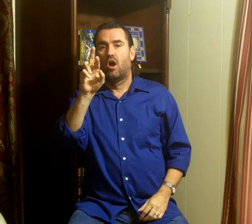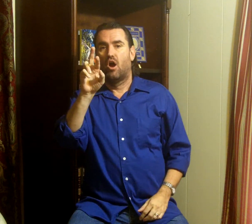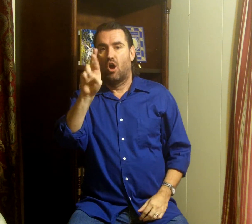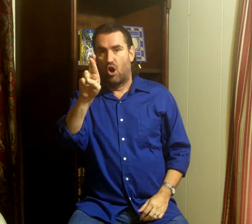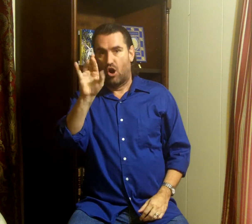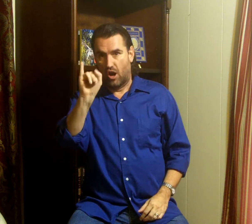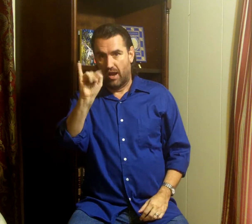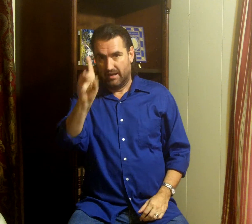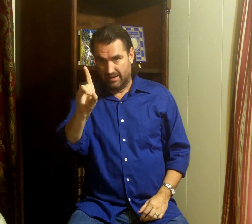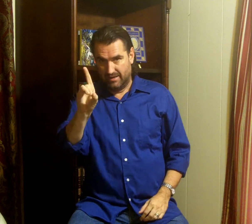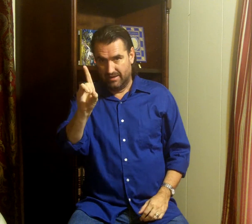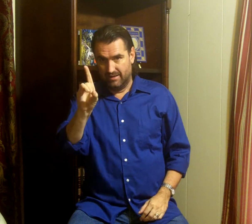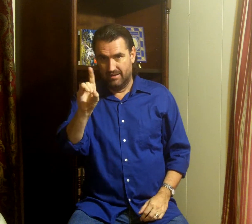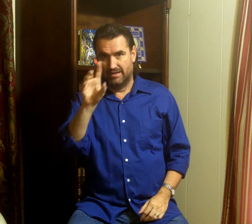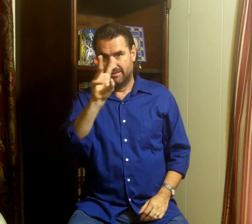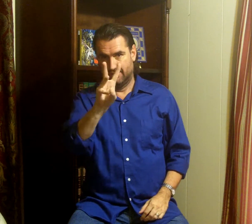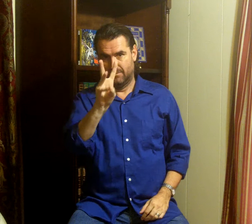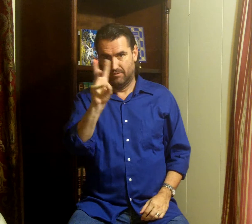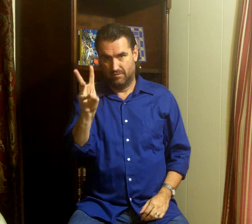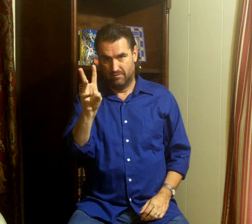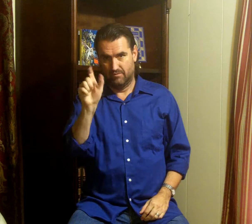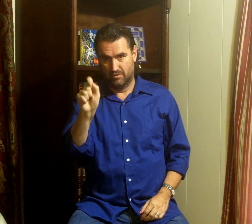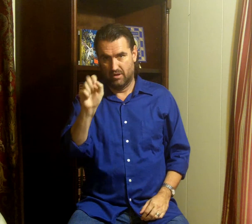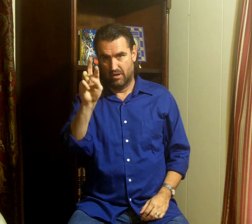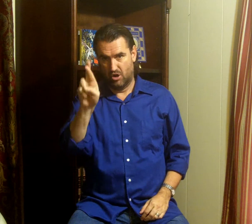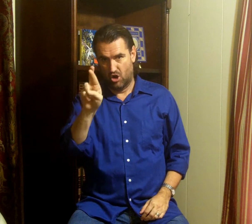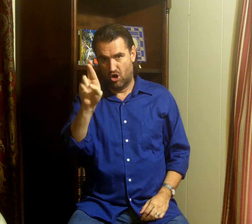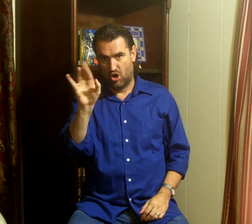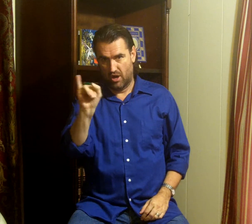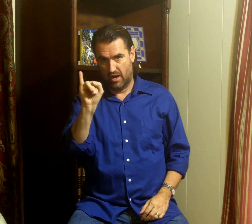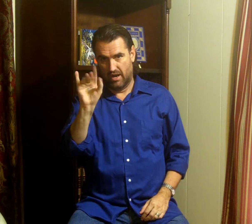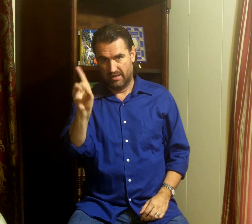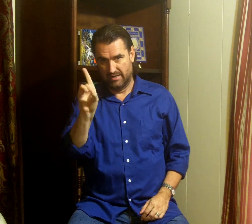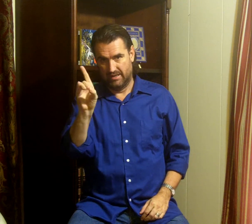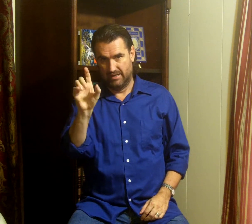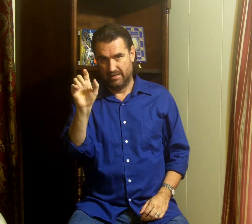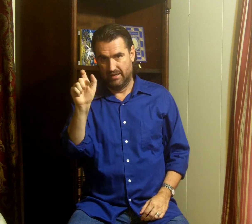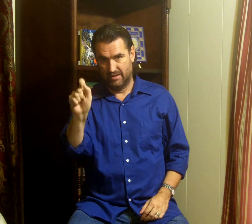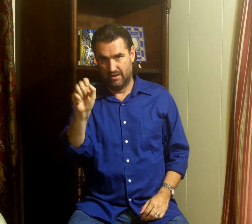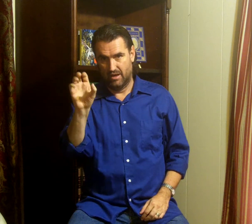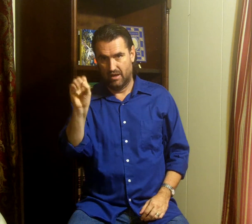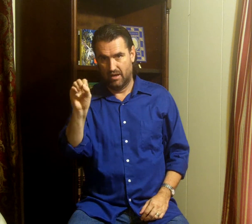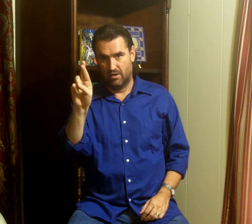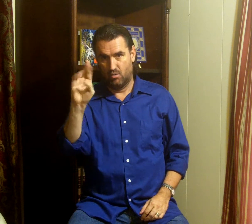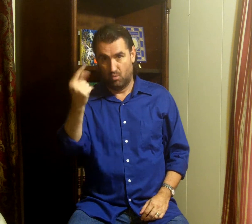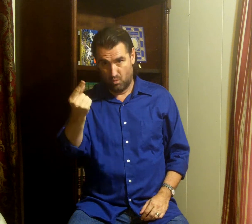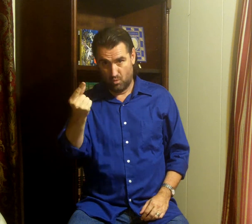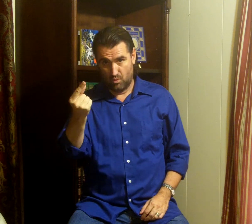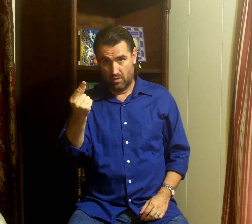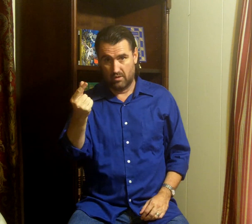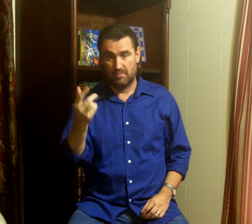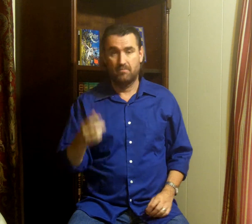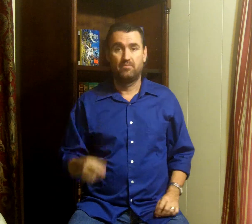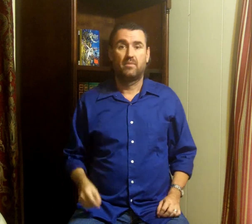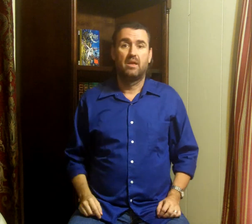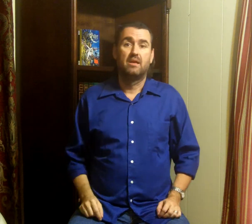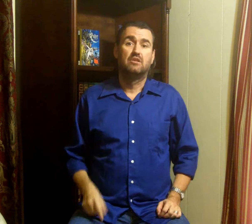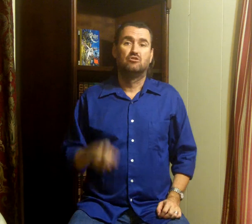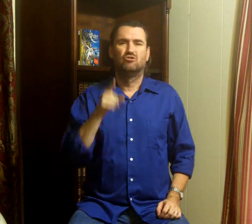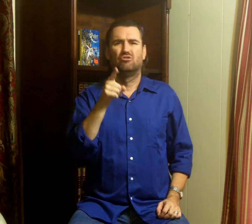www.rid.org. And depending on the time period in which you're watching this, you may be thinking that they're still in a